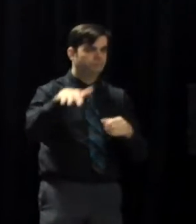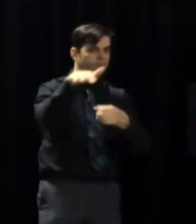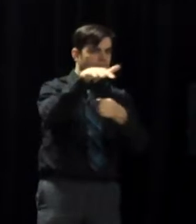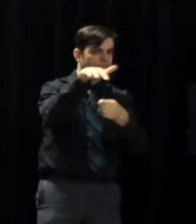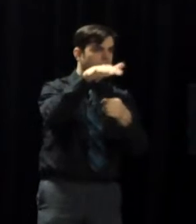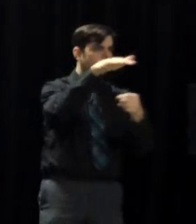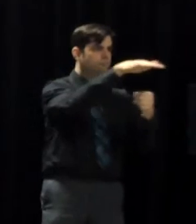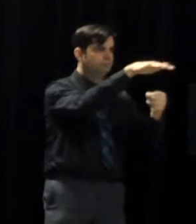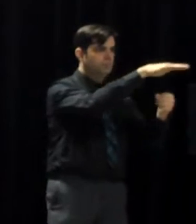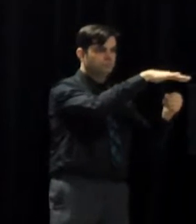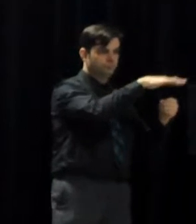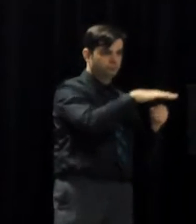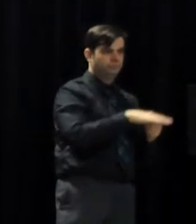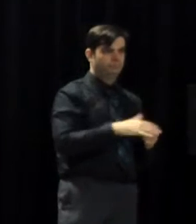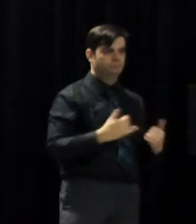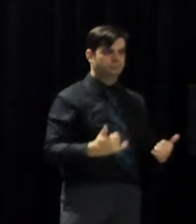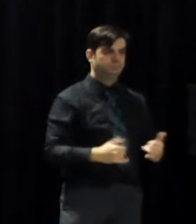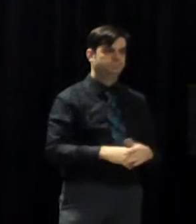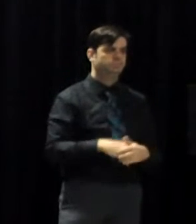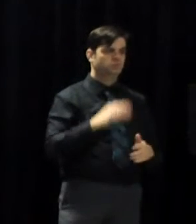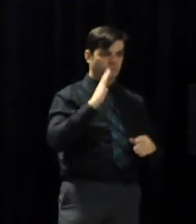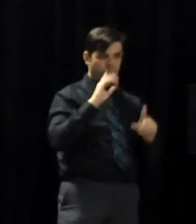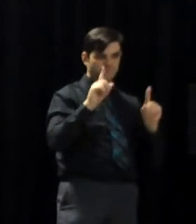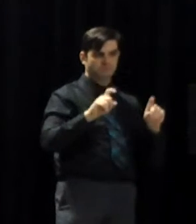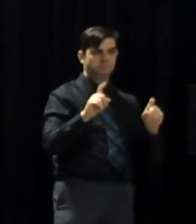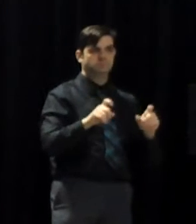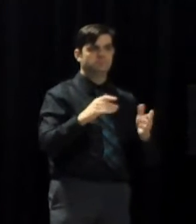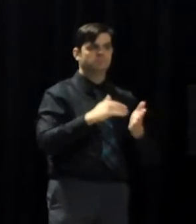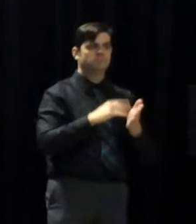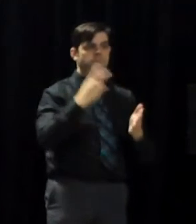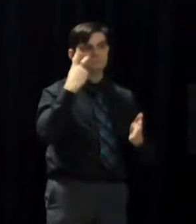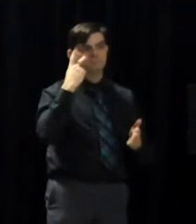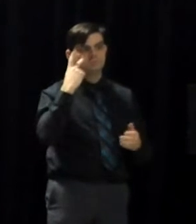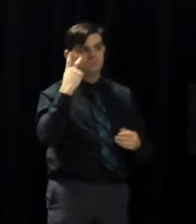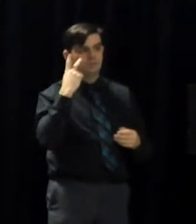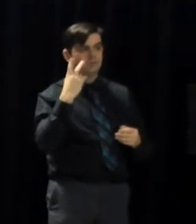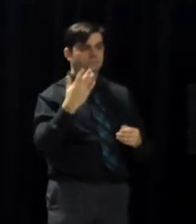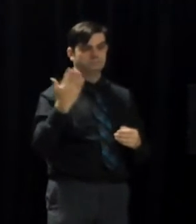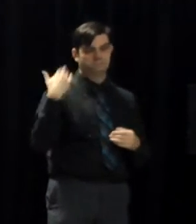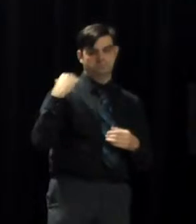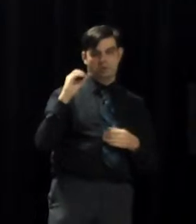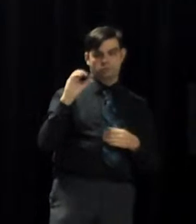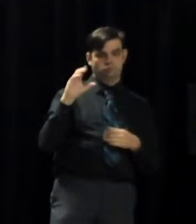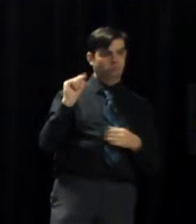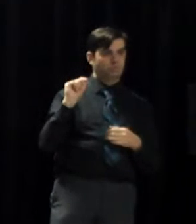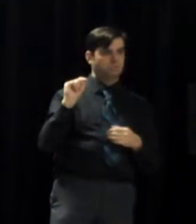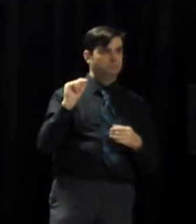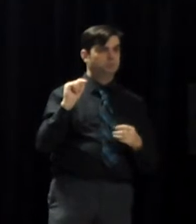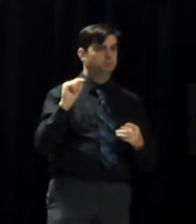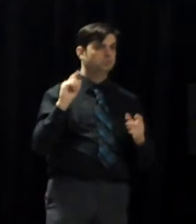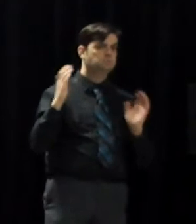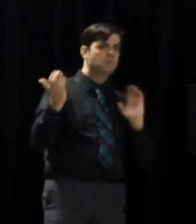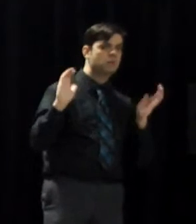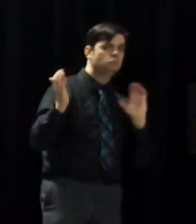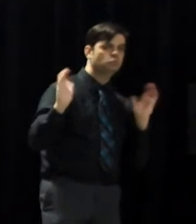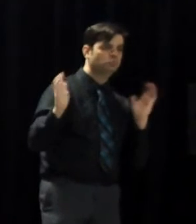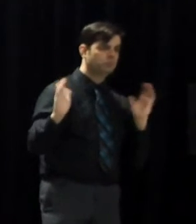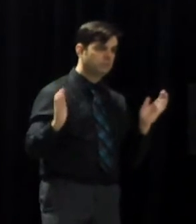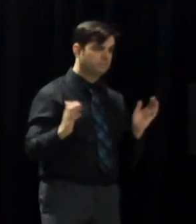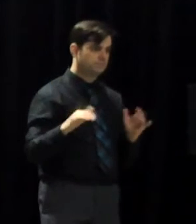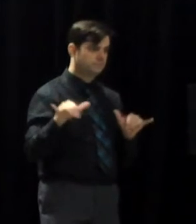next testing level shows. We sent it to the lab today, and to see if it is the same kind